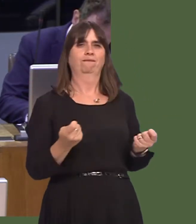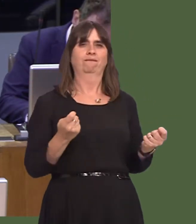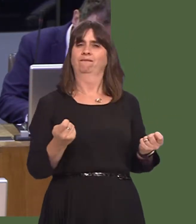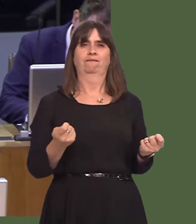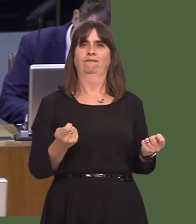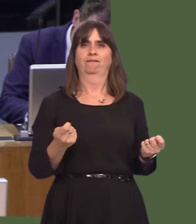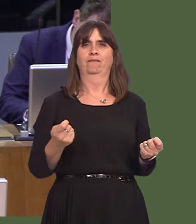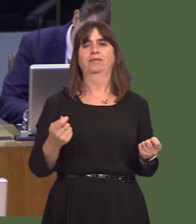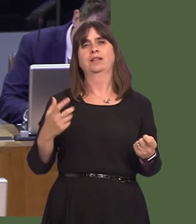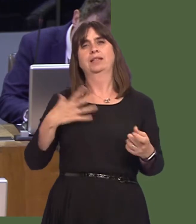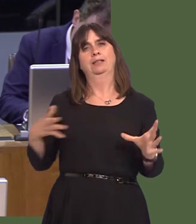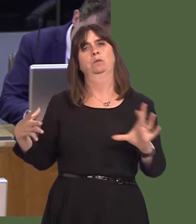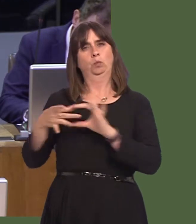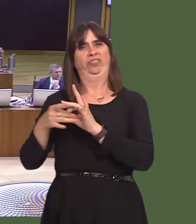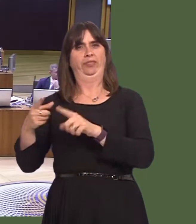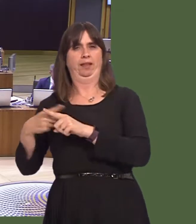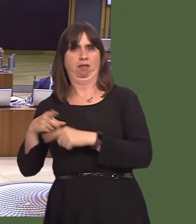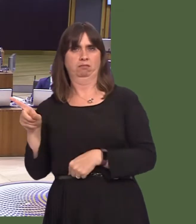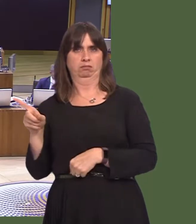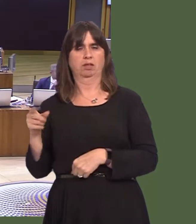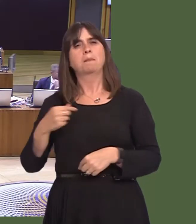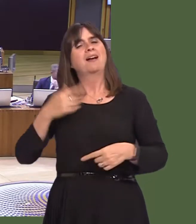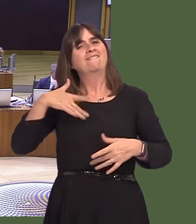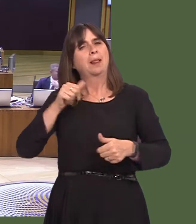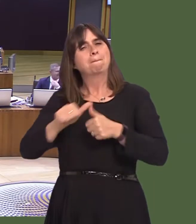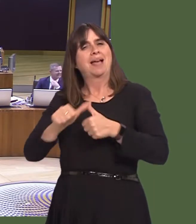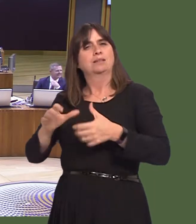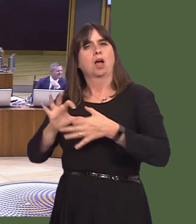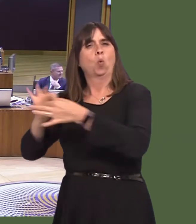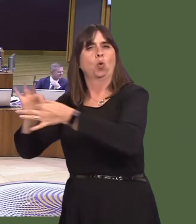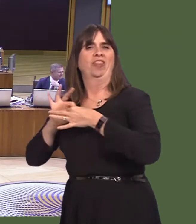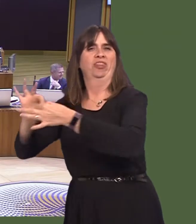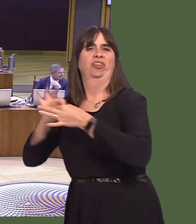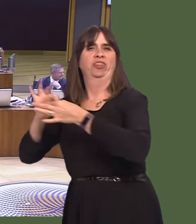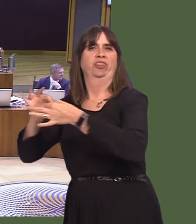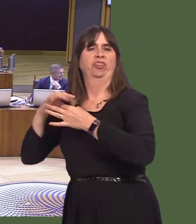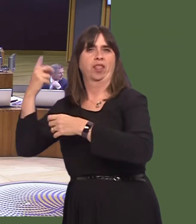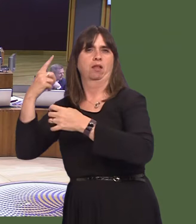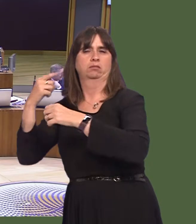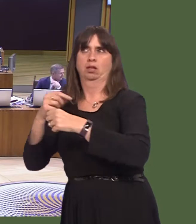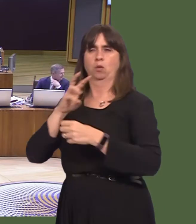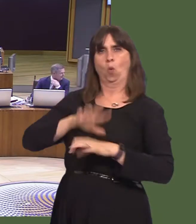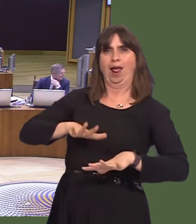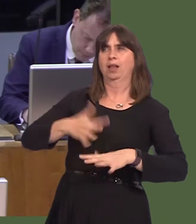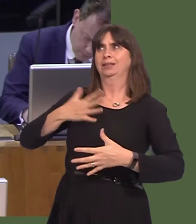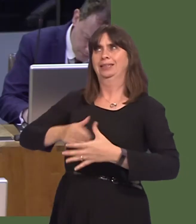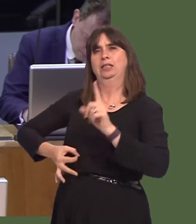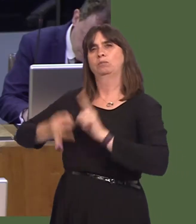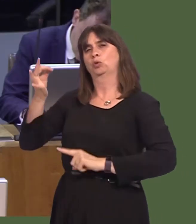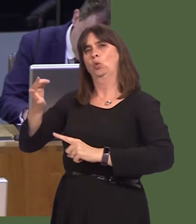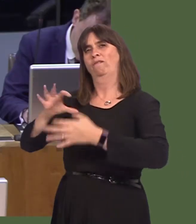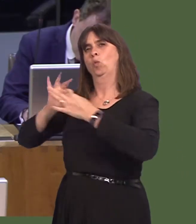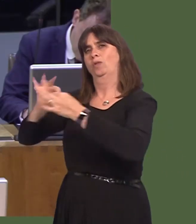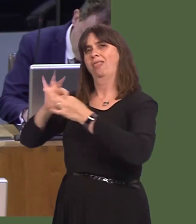clear that there has to be greater cooperation between the Welsh Government and Westminster here. So